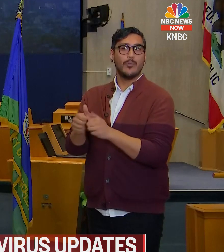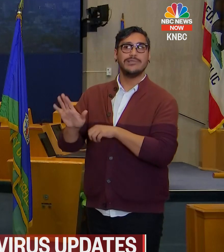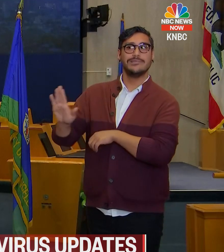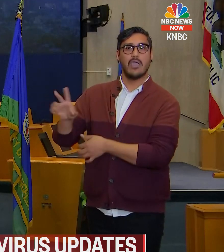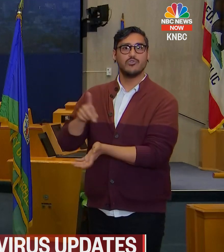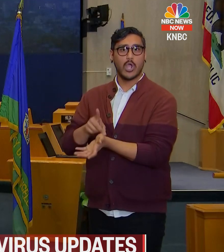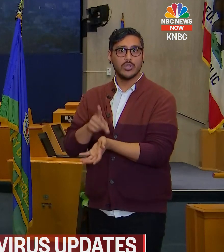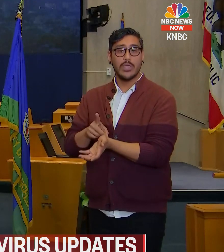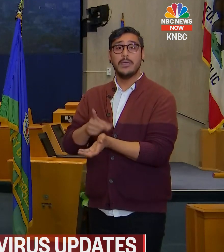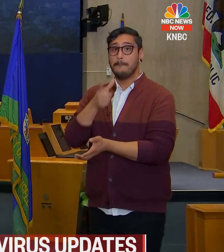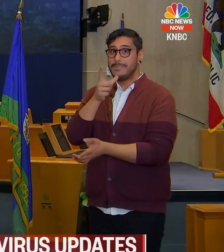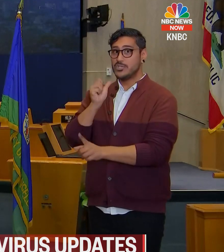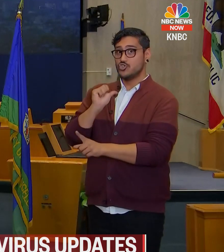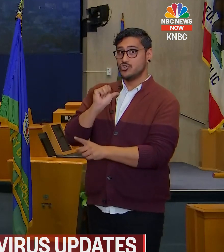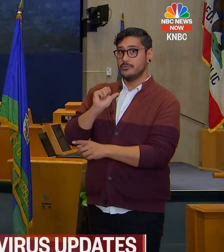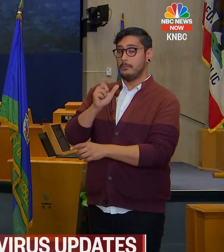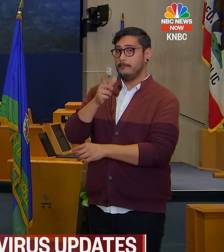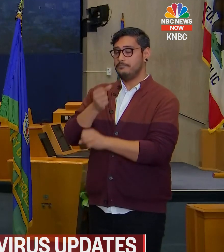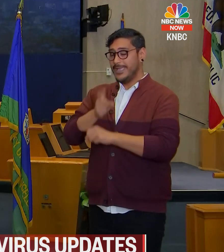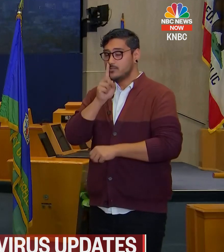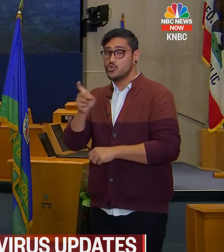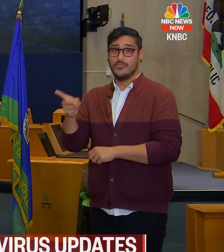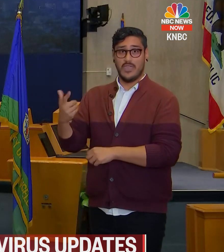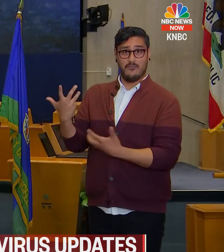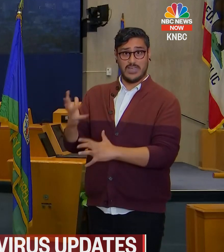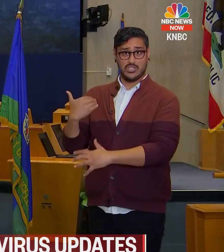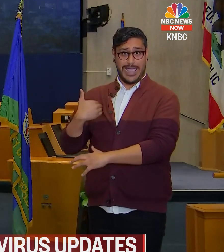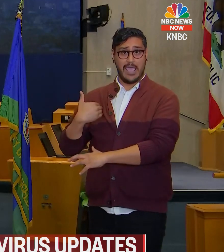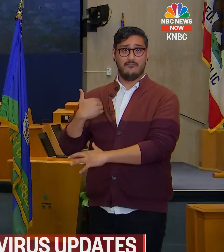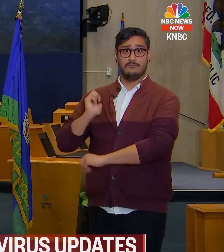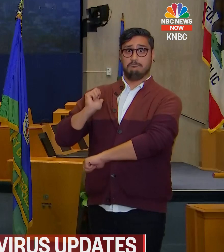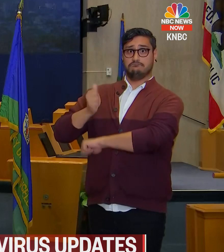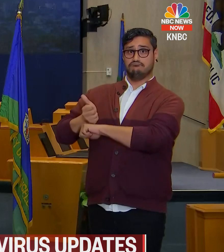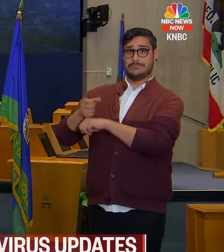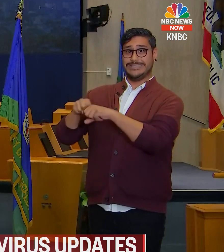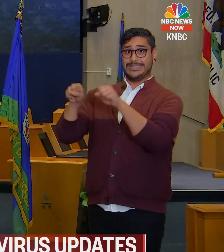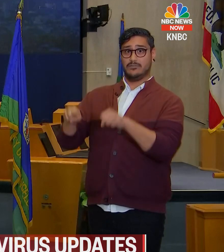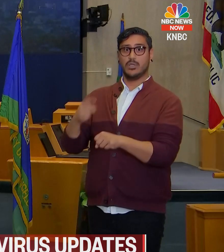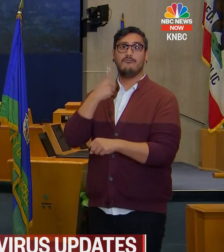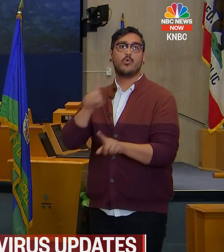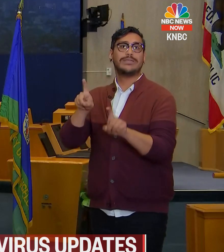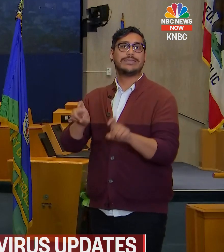they have the infrastructure that they need so they can get their patients tested.